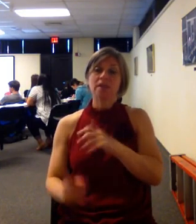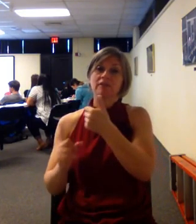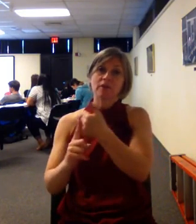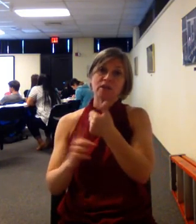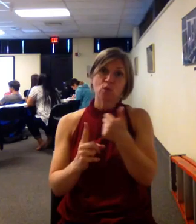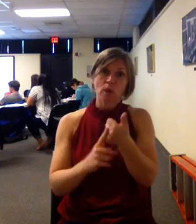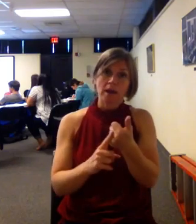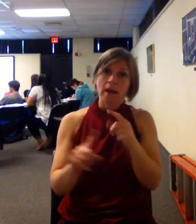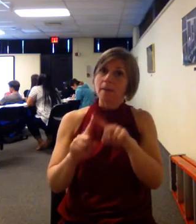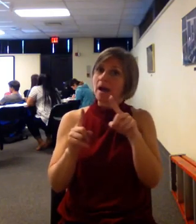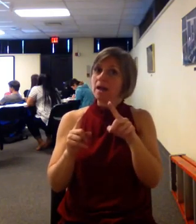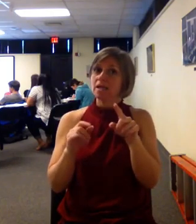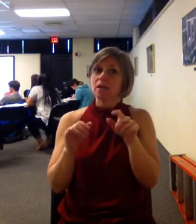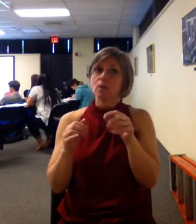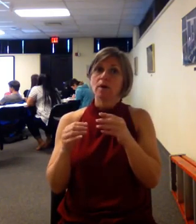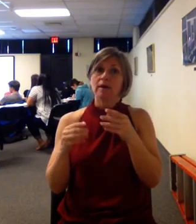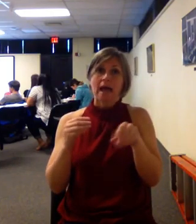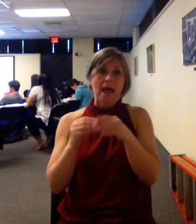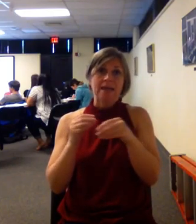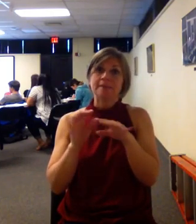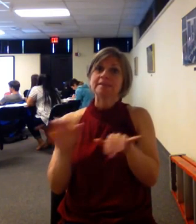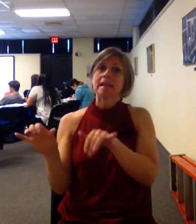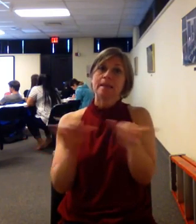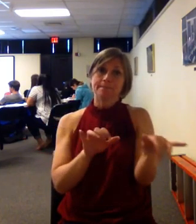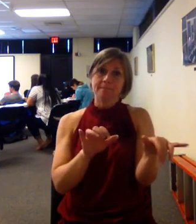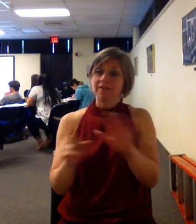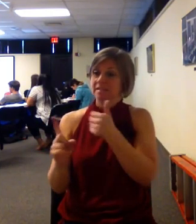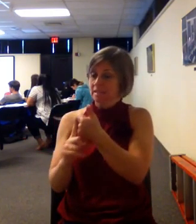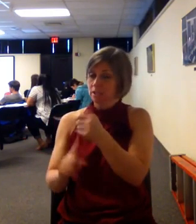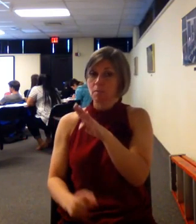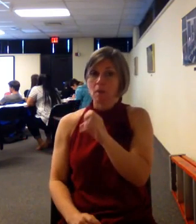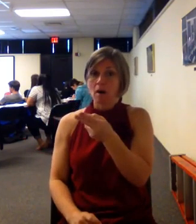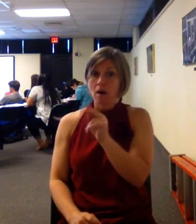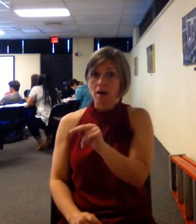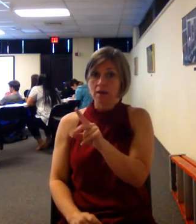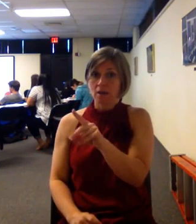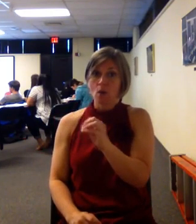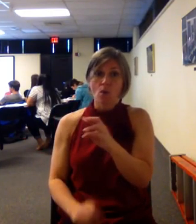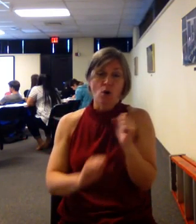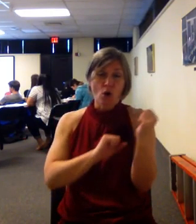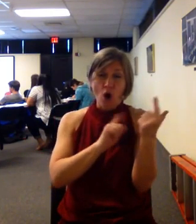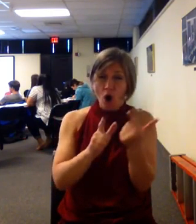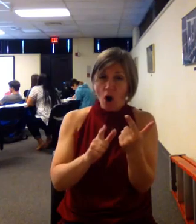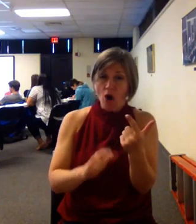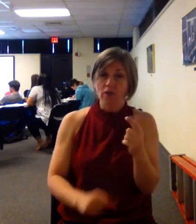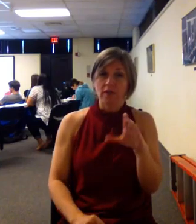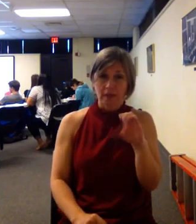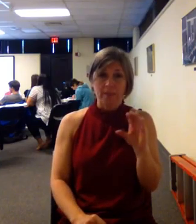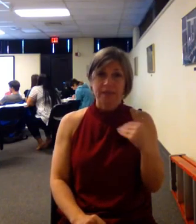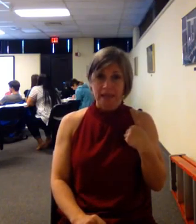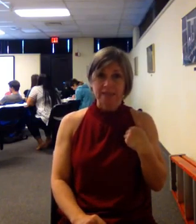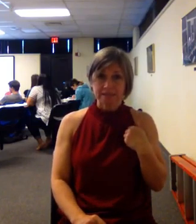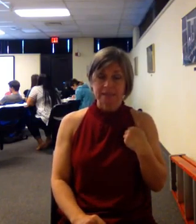same. Whether we look at it as each bond or we look at it as every bond that the company has outstanding, it's going to come out the same.